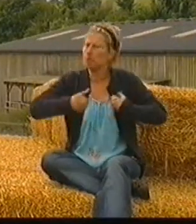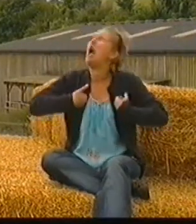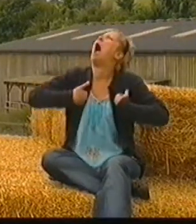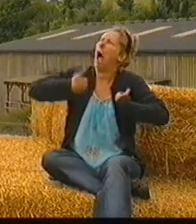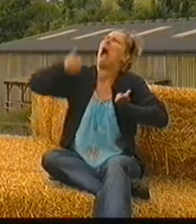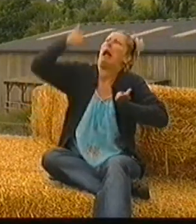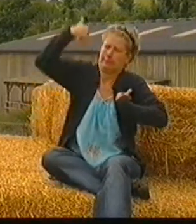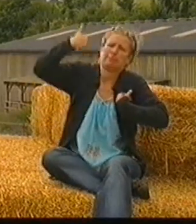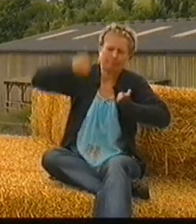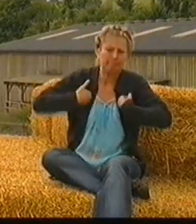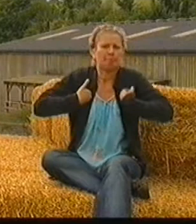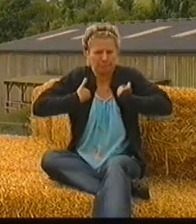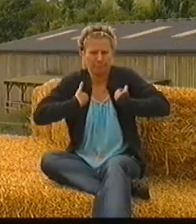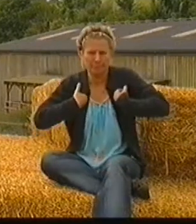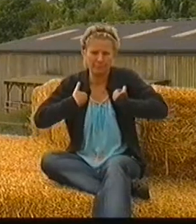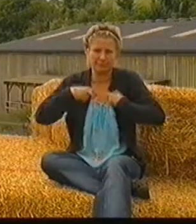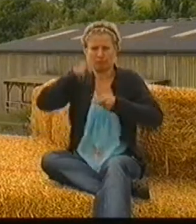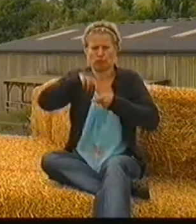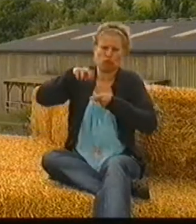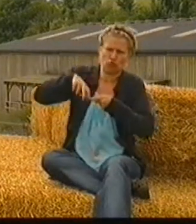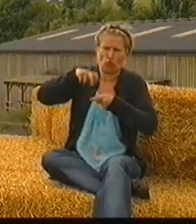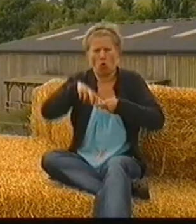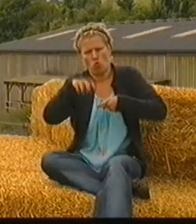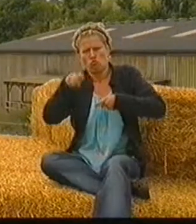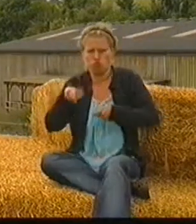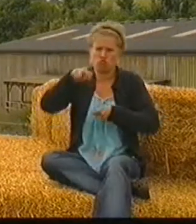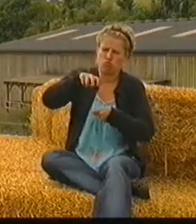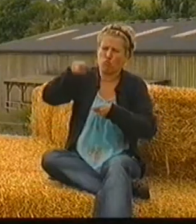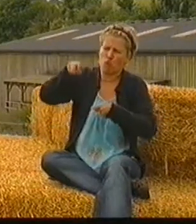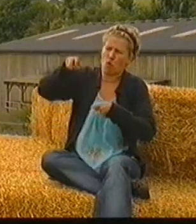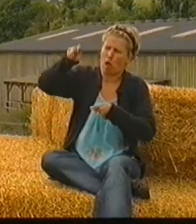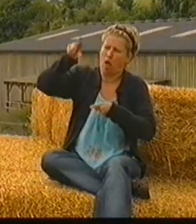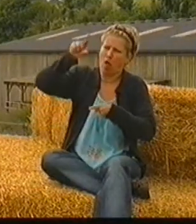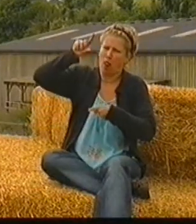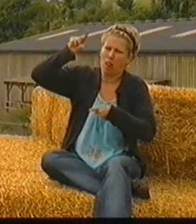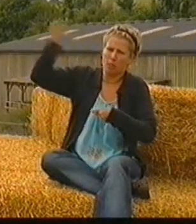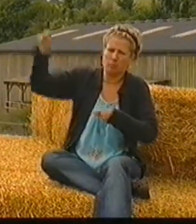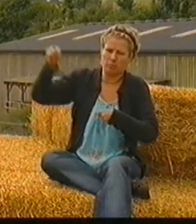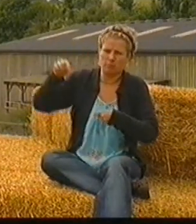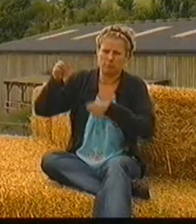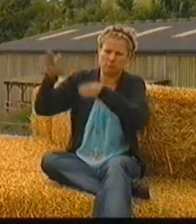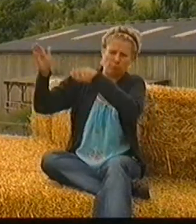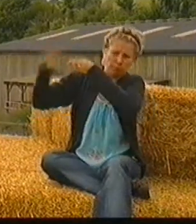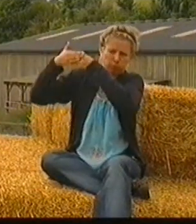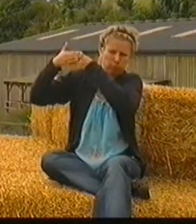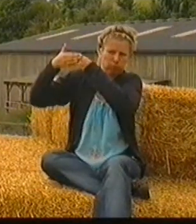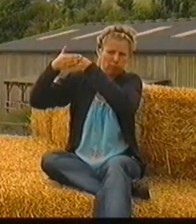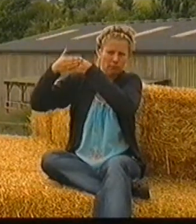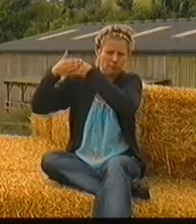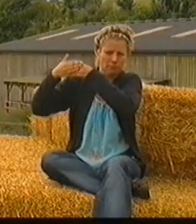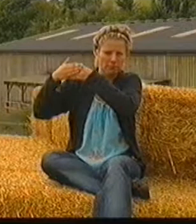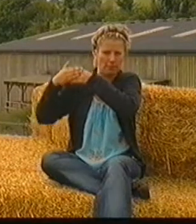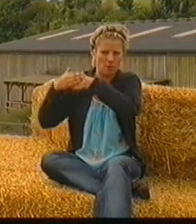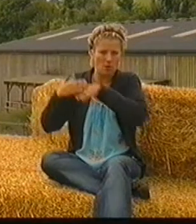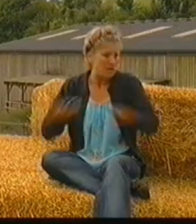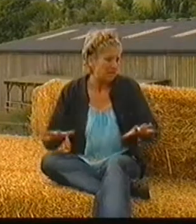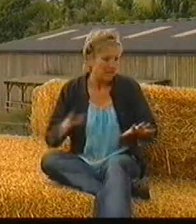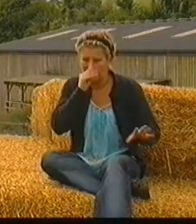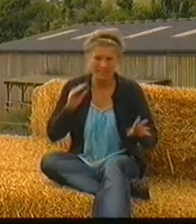of sight up the steps. The door slammed. "Quick," said Mr. Fox. "Grab a jar each and run for